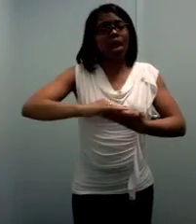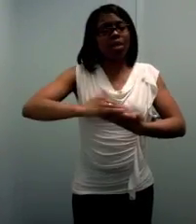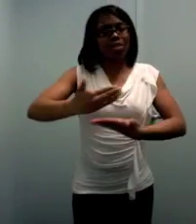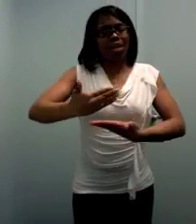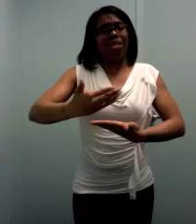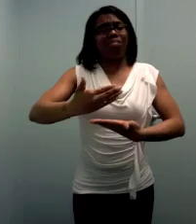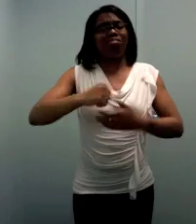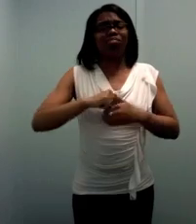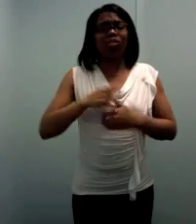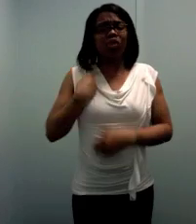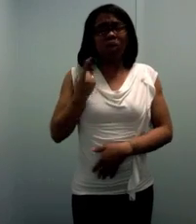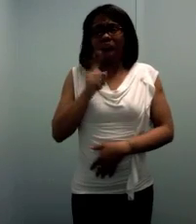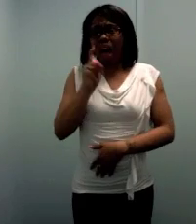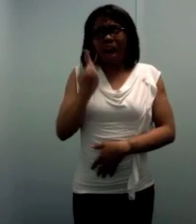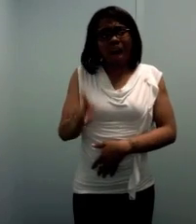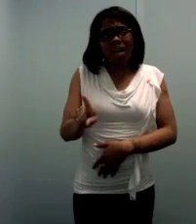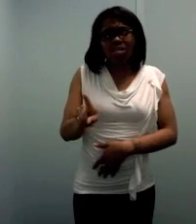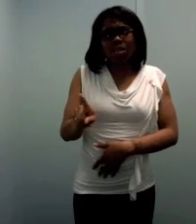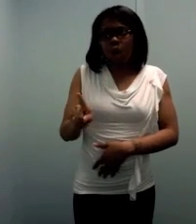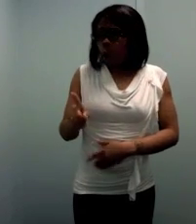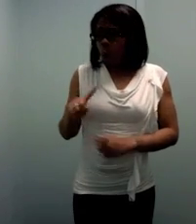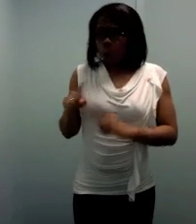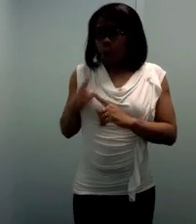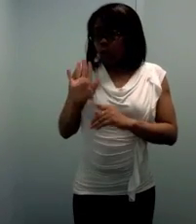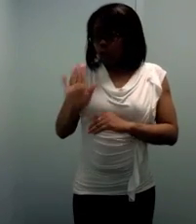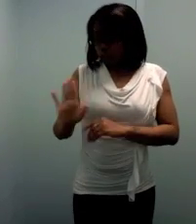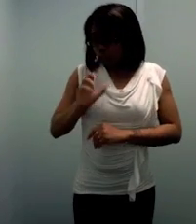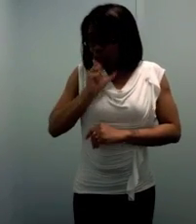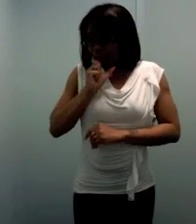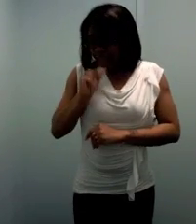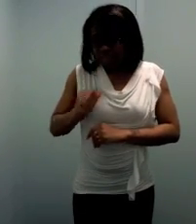So I asked her one day, when I was your age, I didn't make these. Why